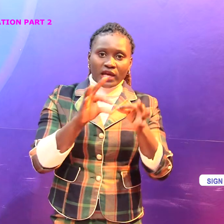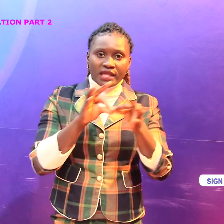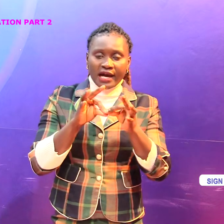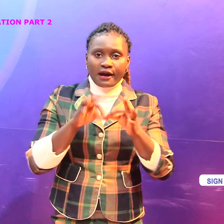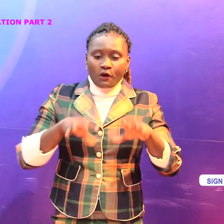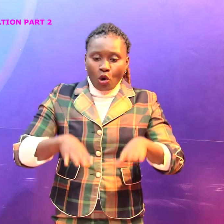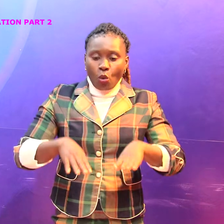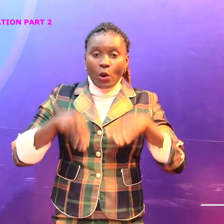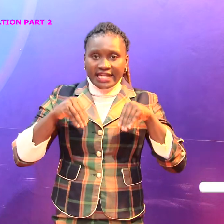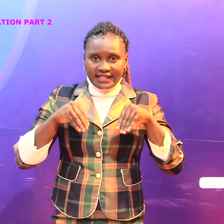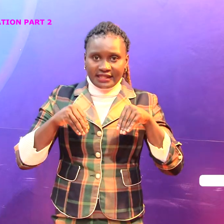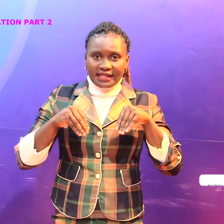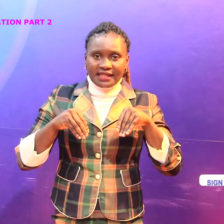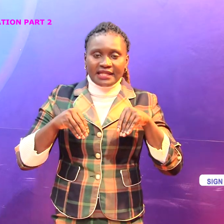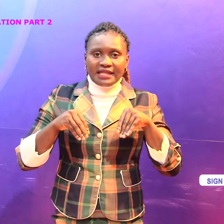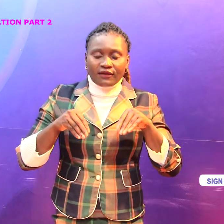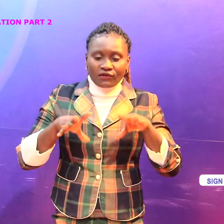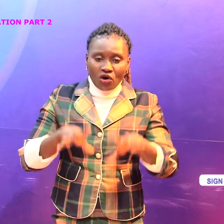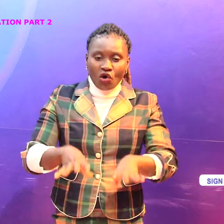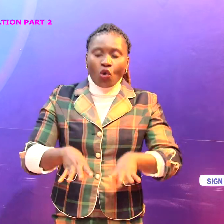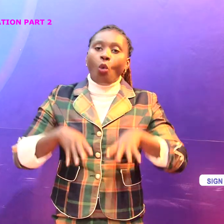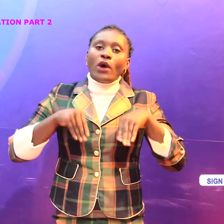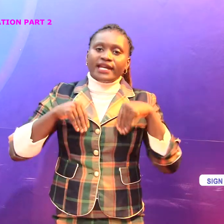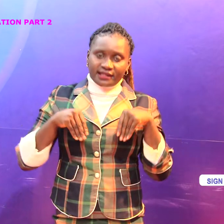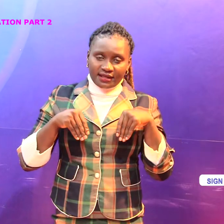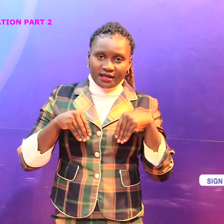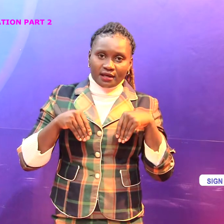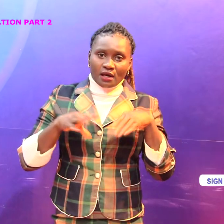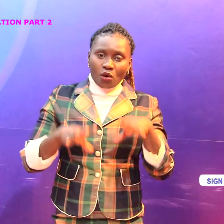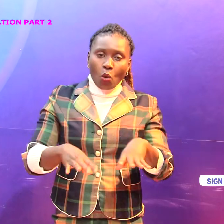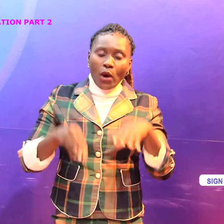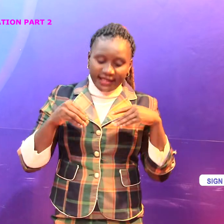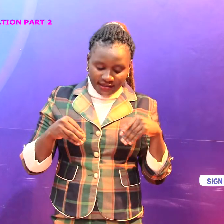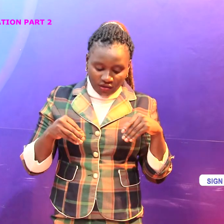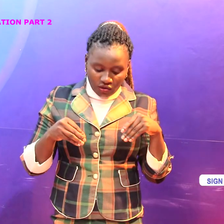together. Wait. This is a sign for wait. Wait. So